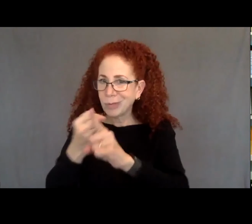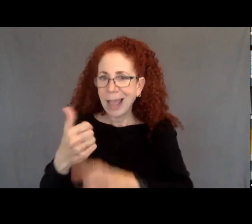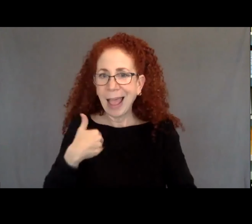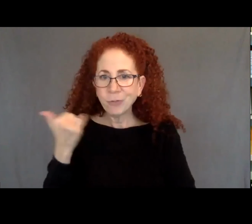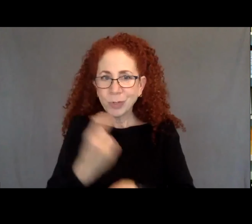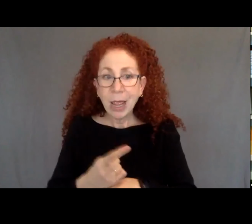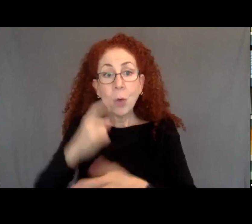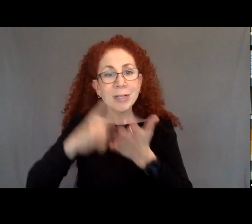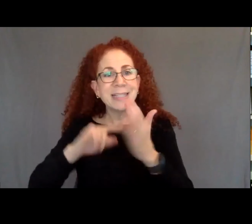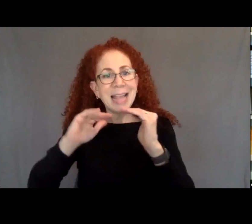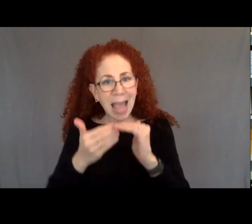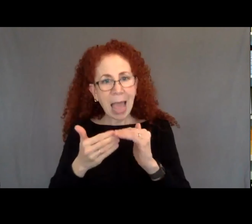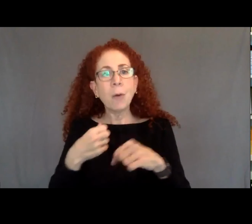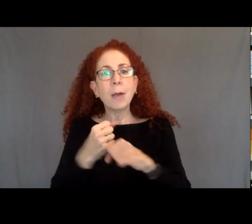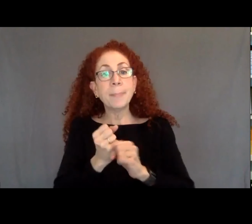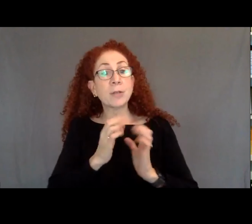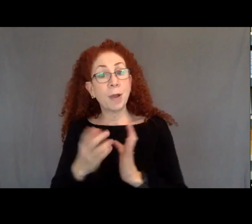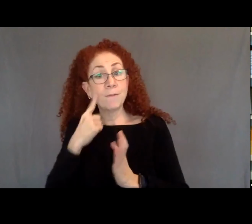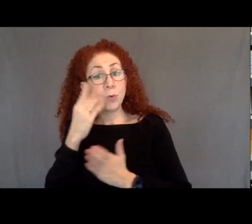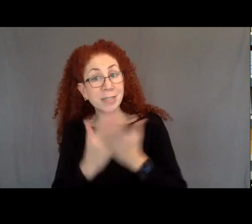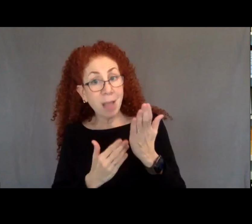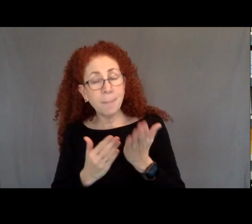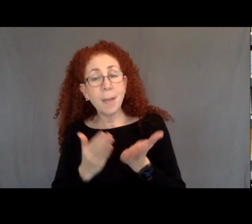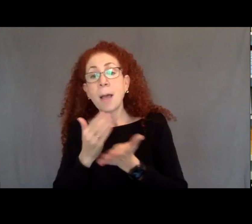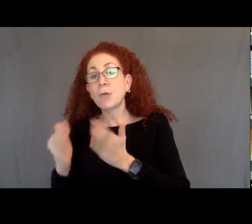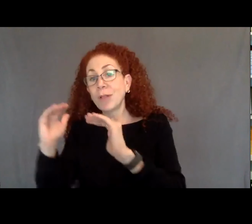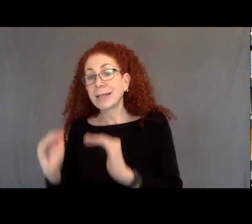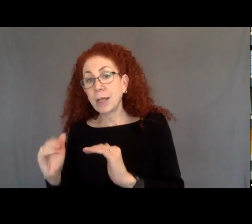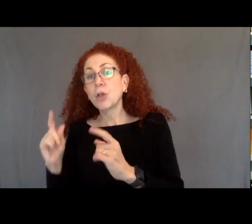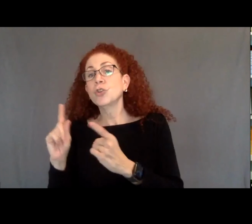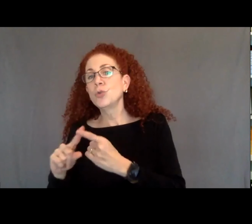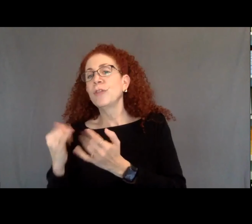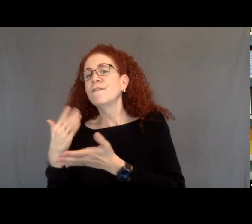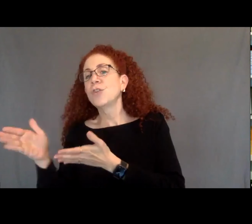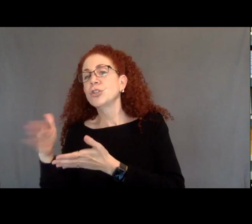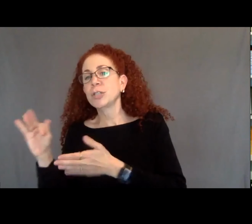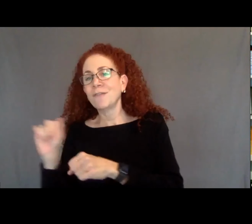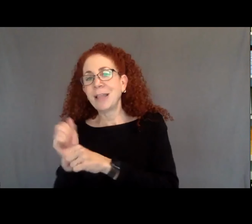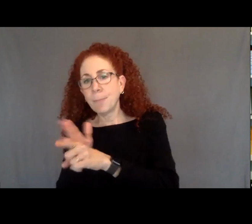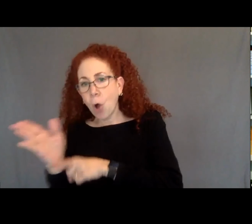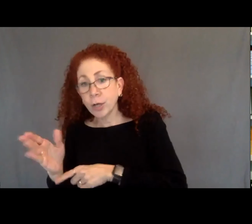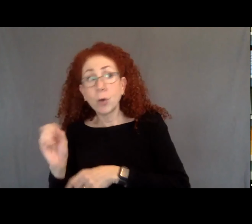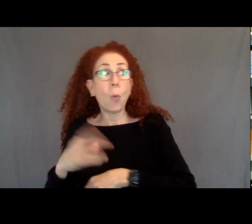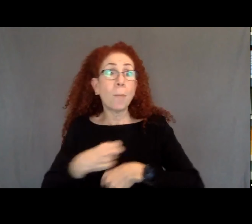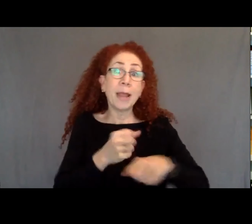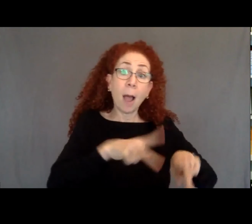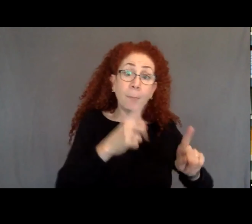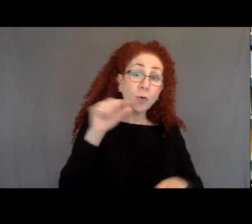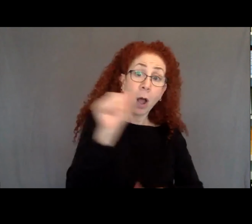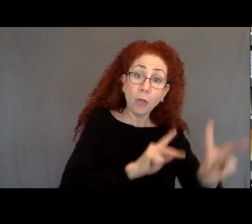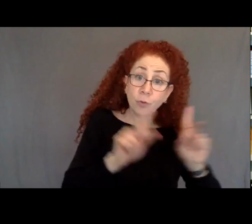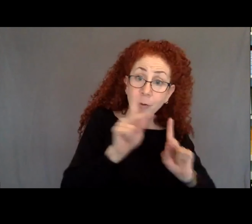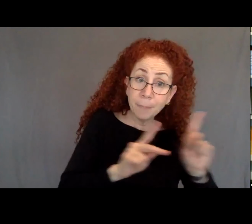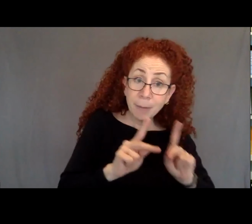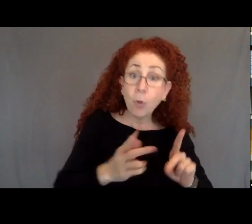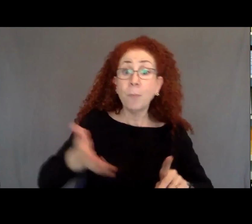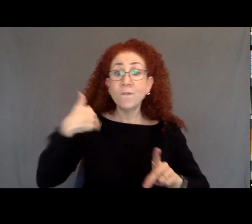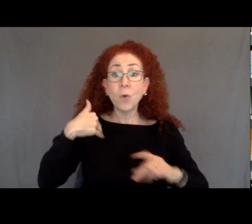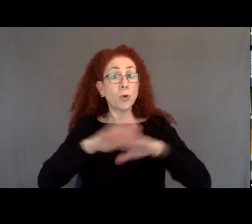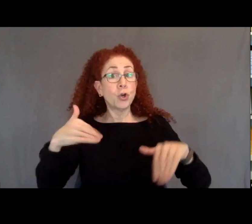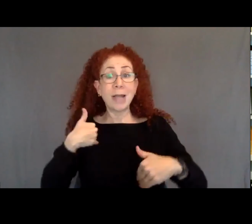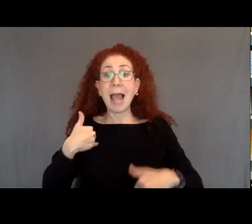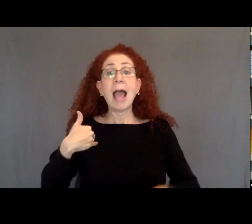see how it created precarity for some by relegating them to the fringes of the labor market, how it created opportunities for others who had formerly been denied benefits by